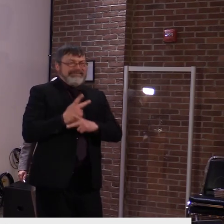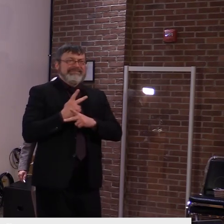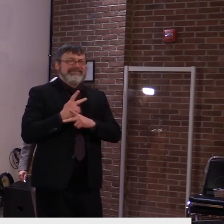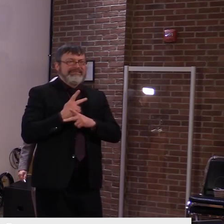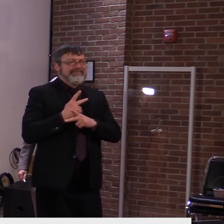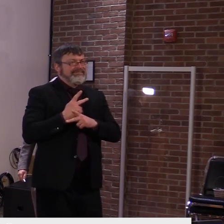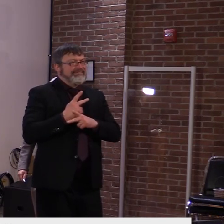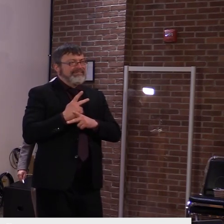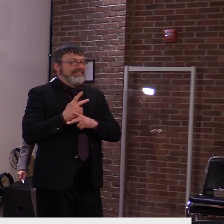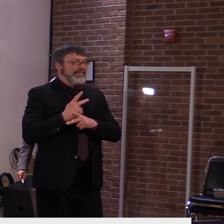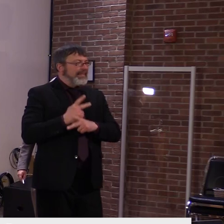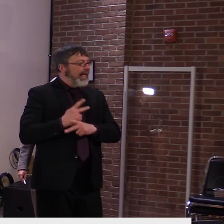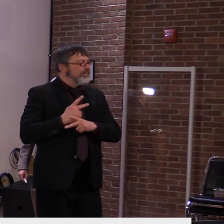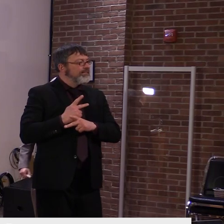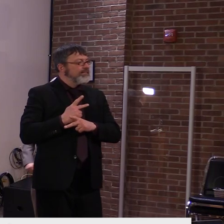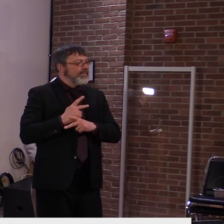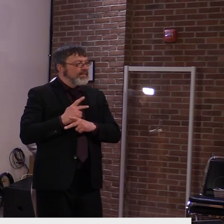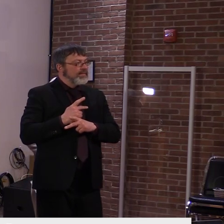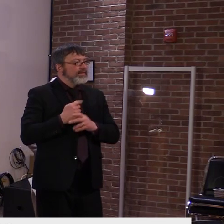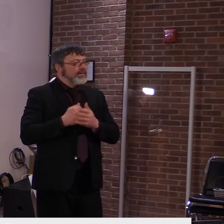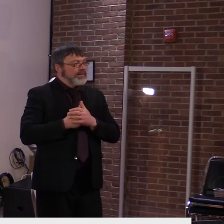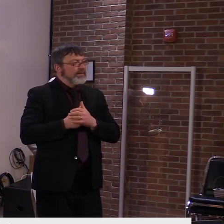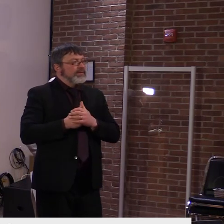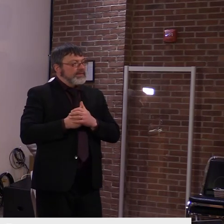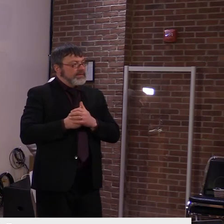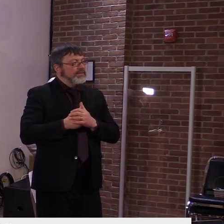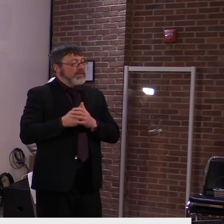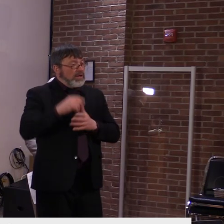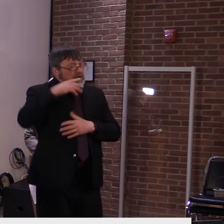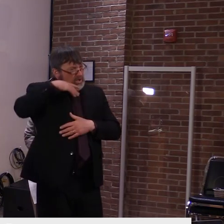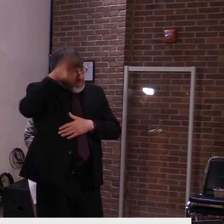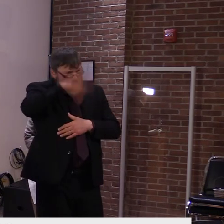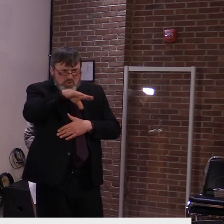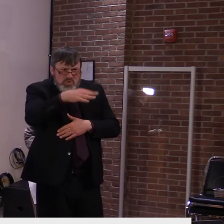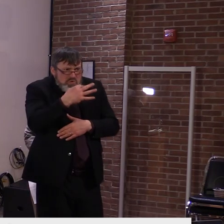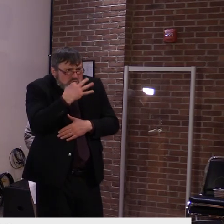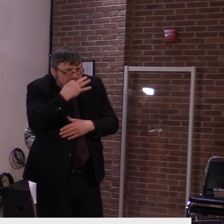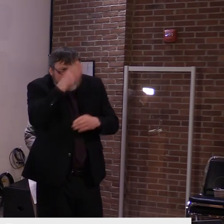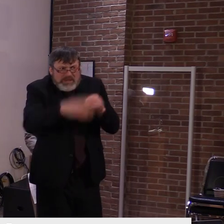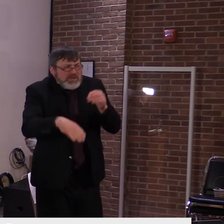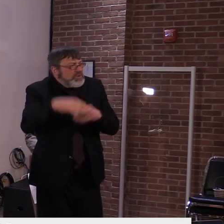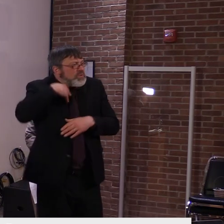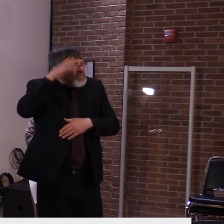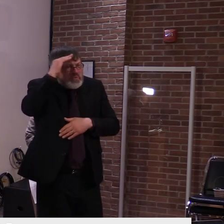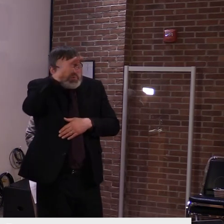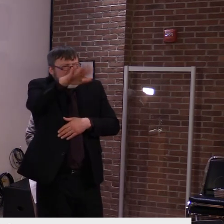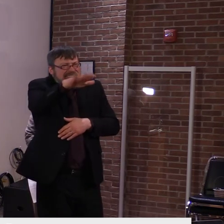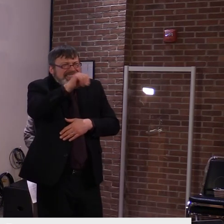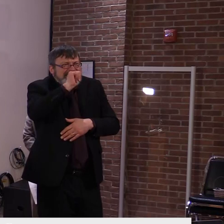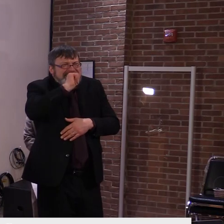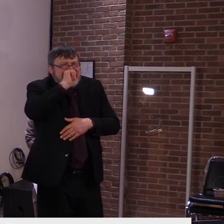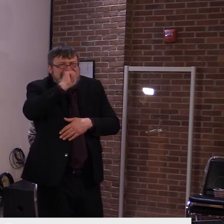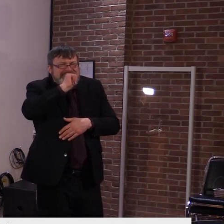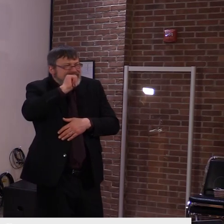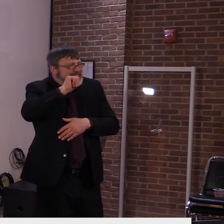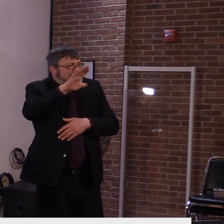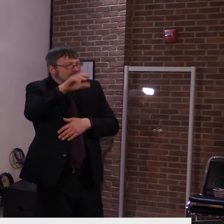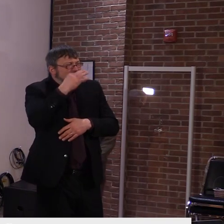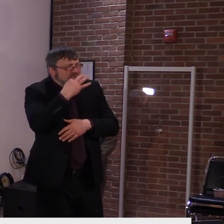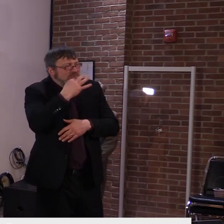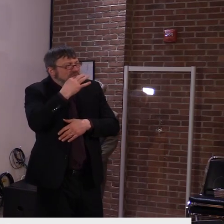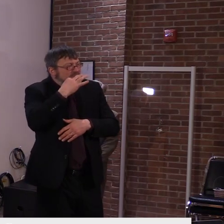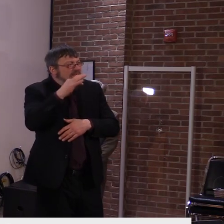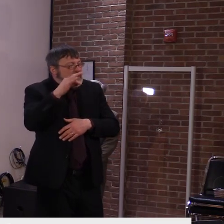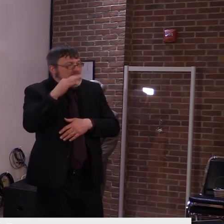the other end of this, and the future is bright. I'm very optimistic about this and enthusiastic, and